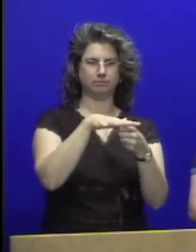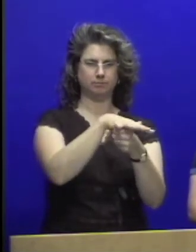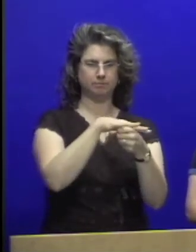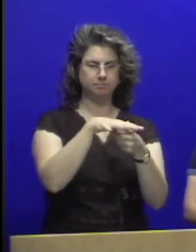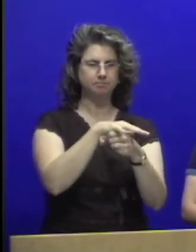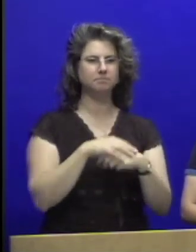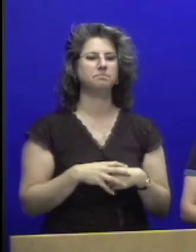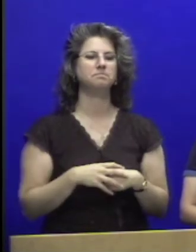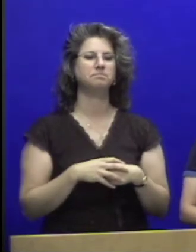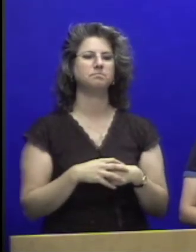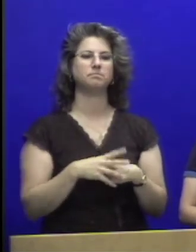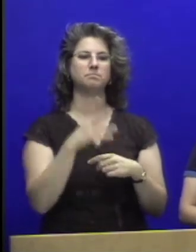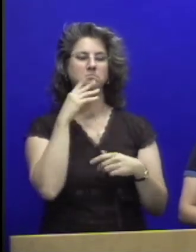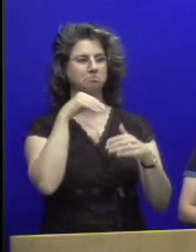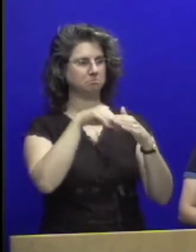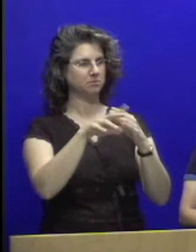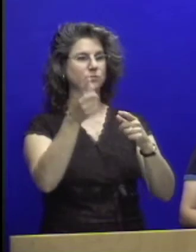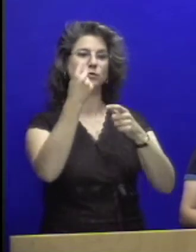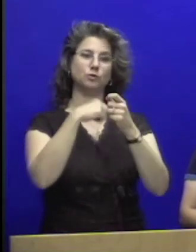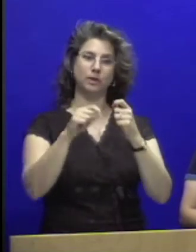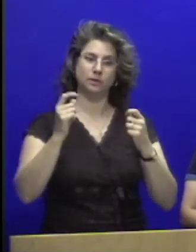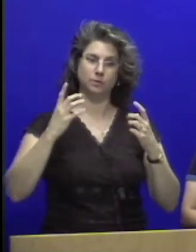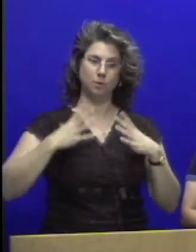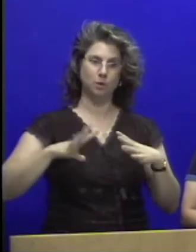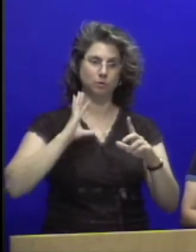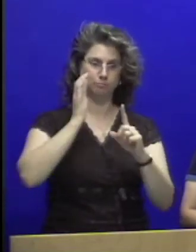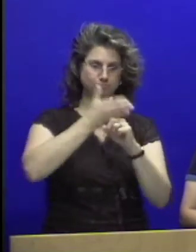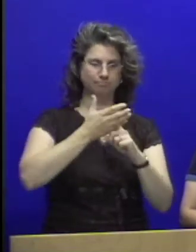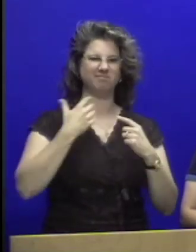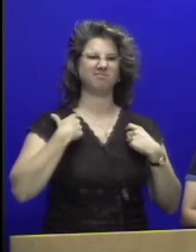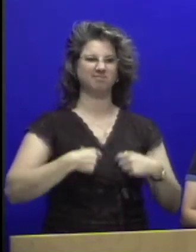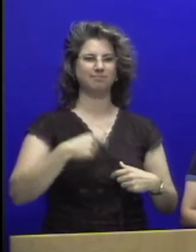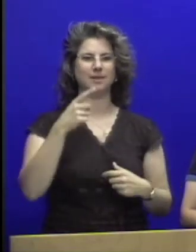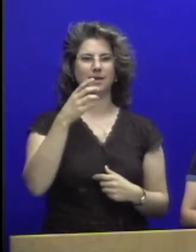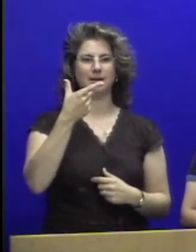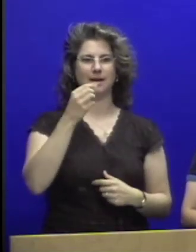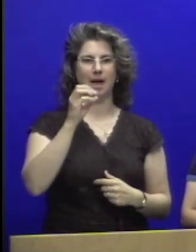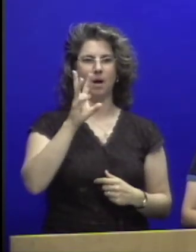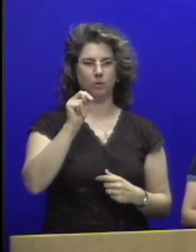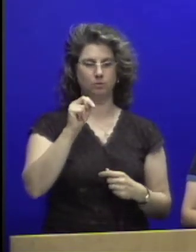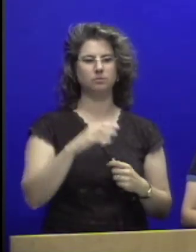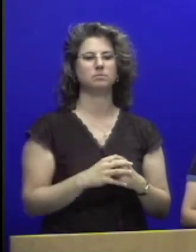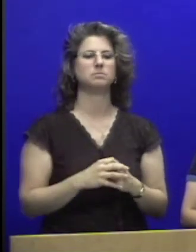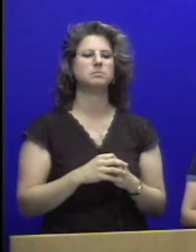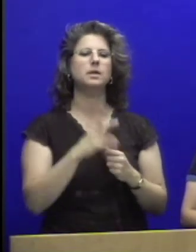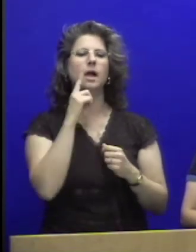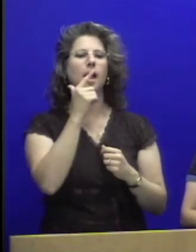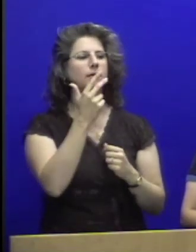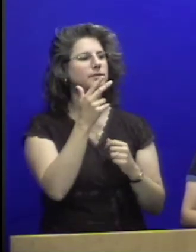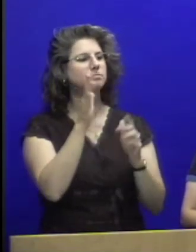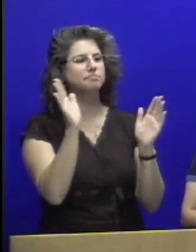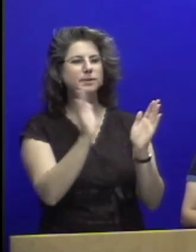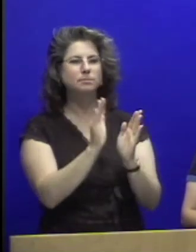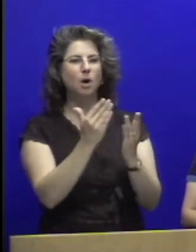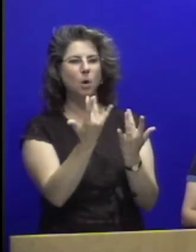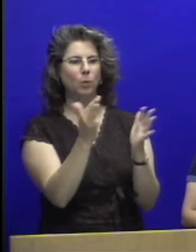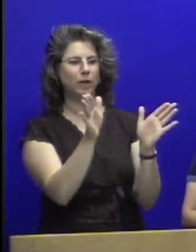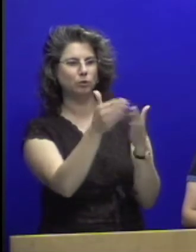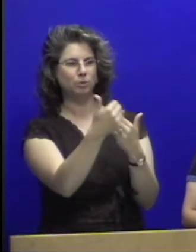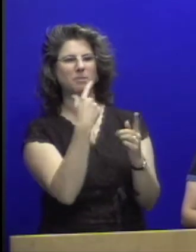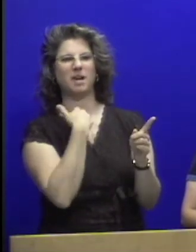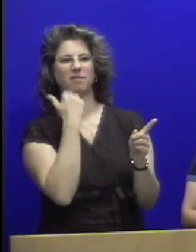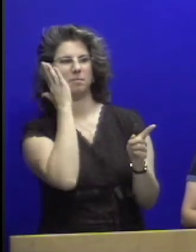and then they'll get you into a gown, and there's a small waiting room with a